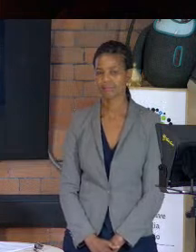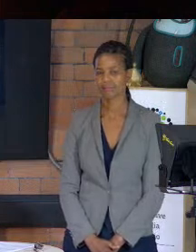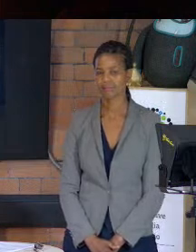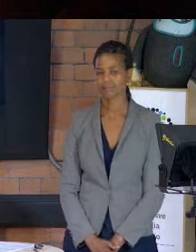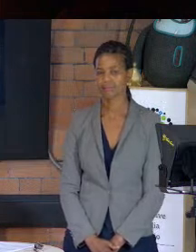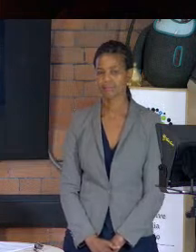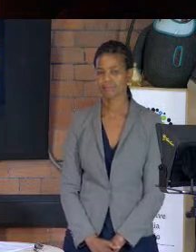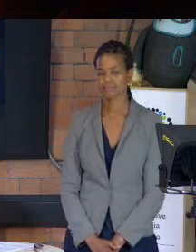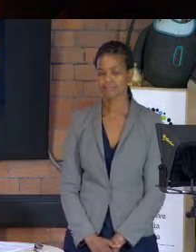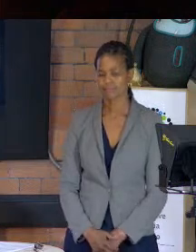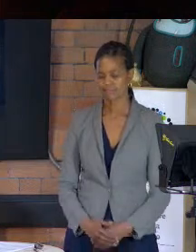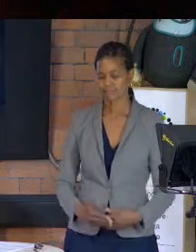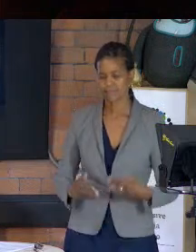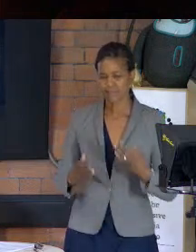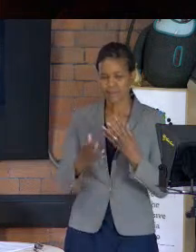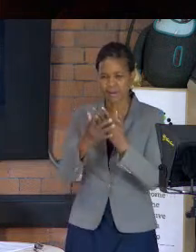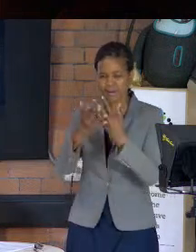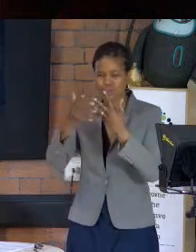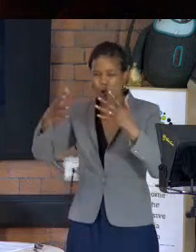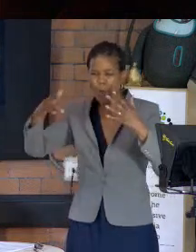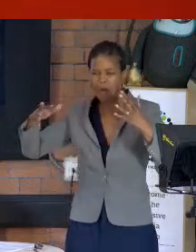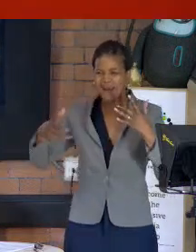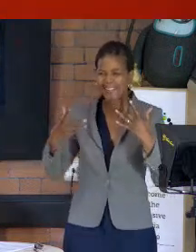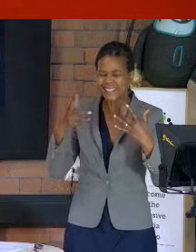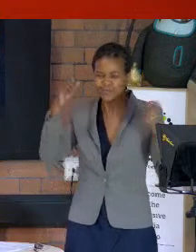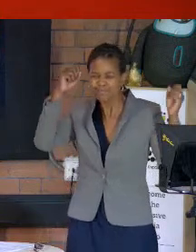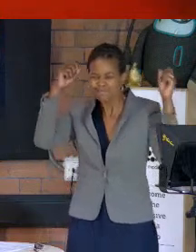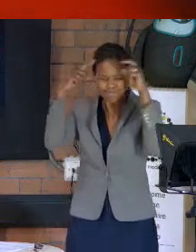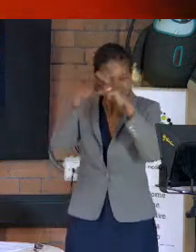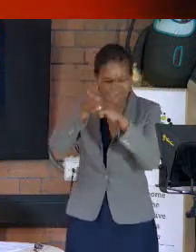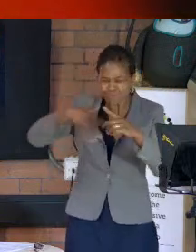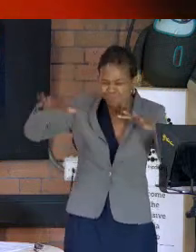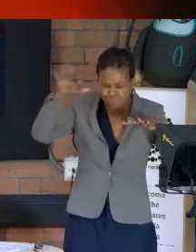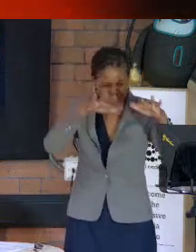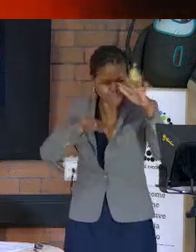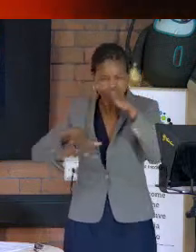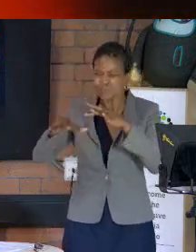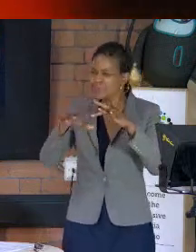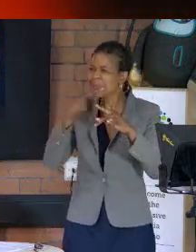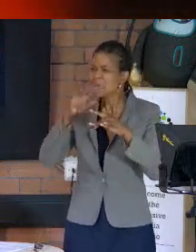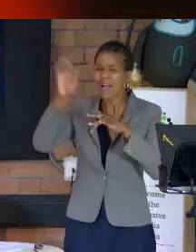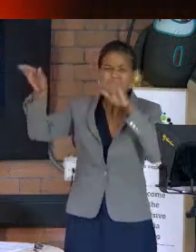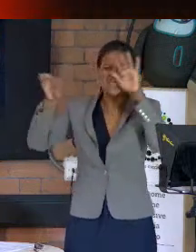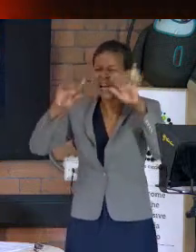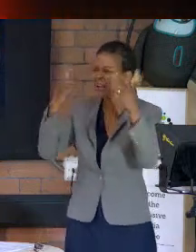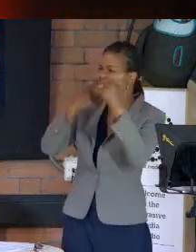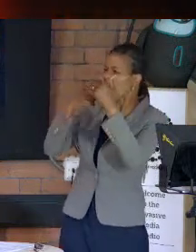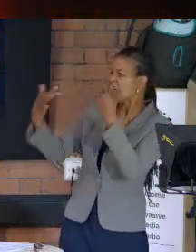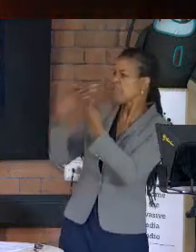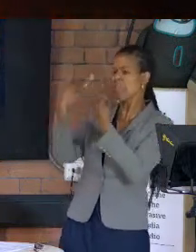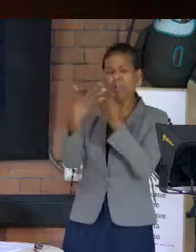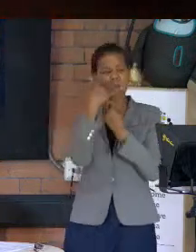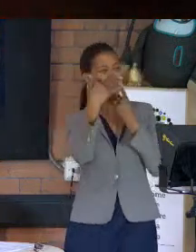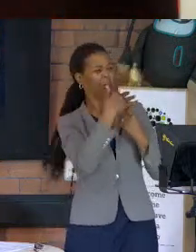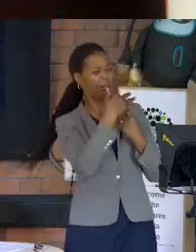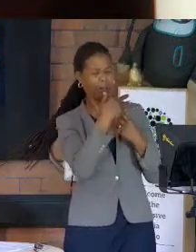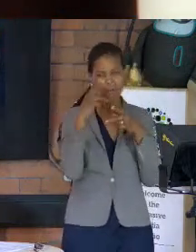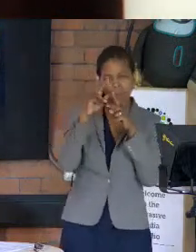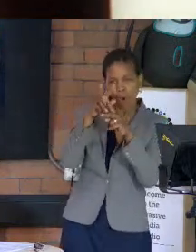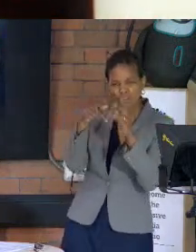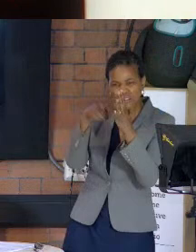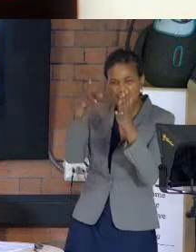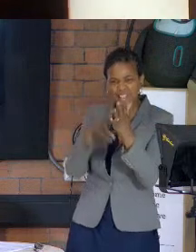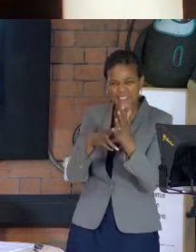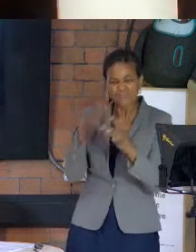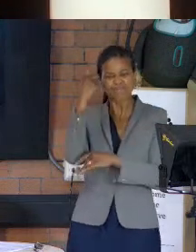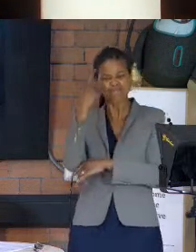So many misguided and divided, down into minor figures while outsiders snigger, as they watch on TV thinking, to hell with these fools